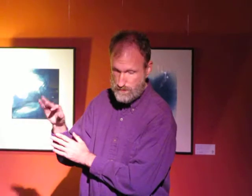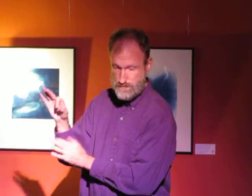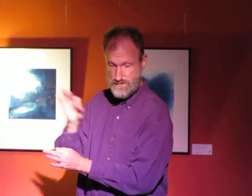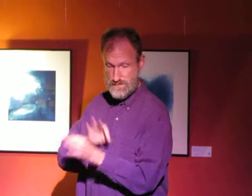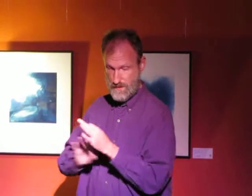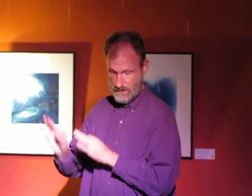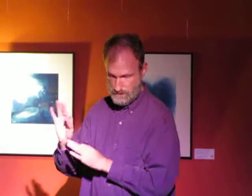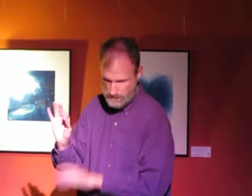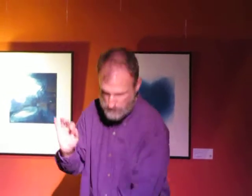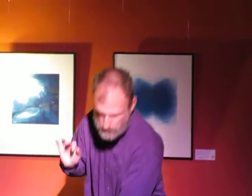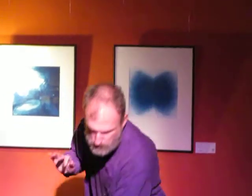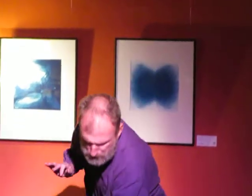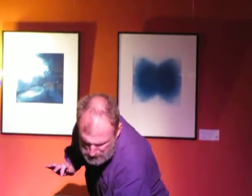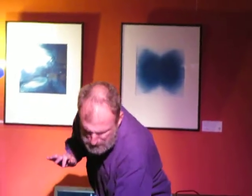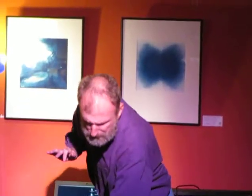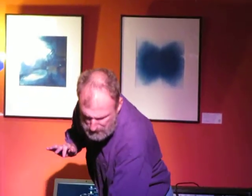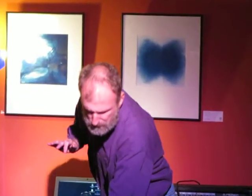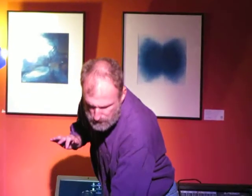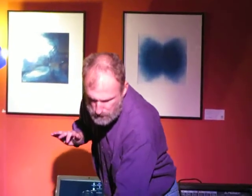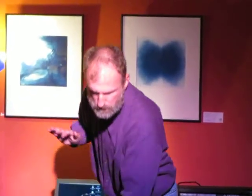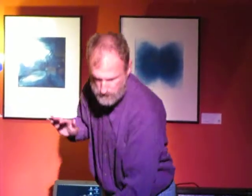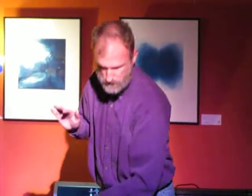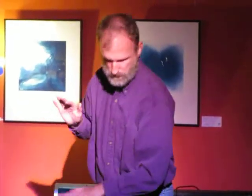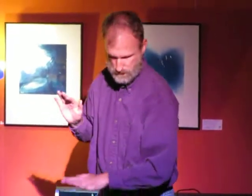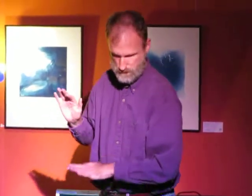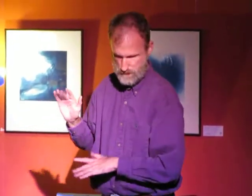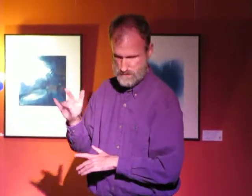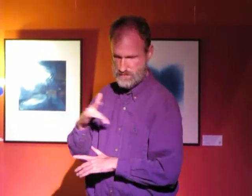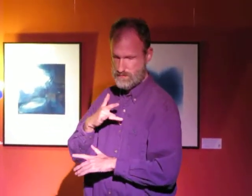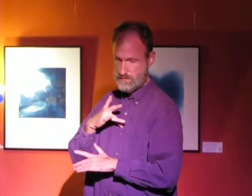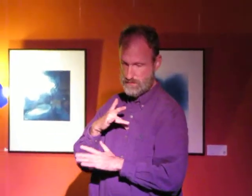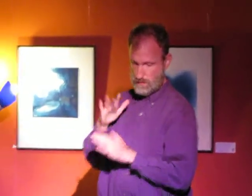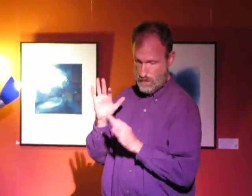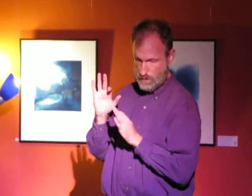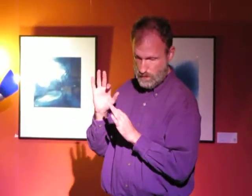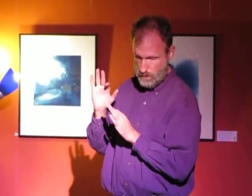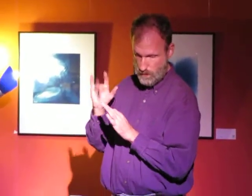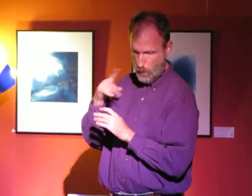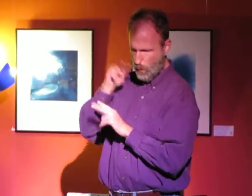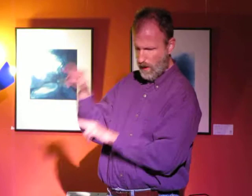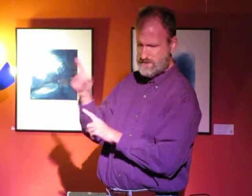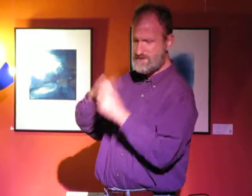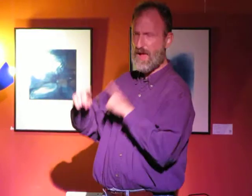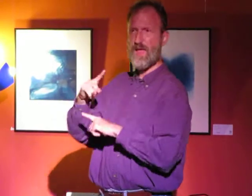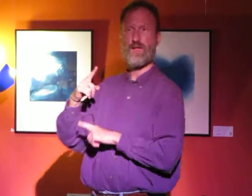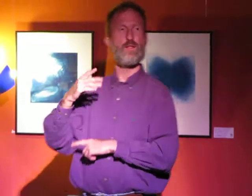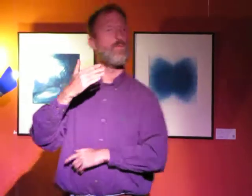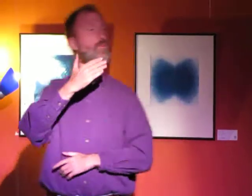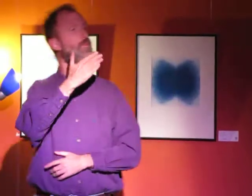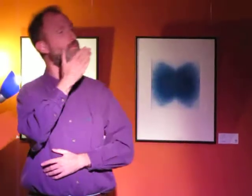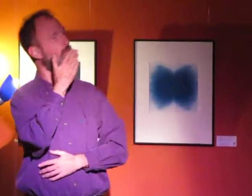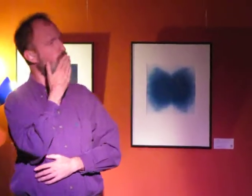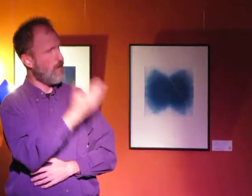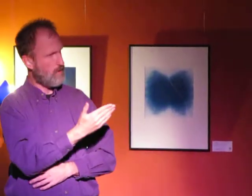Do not scribble furiously on the pad, how do you say thank you? Watch him sign. Thank you.